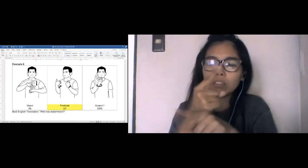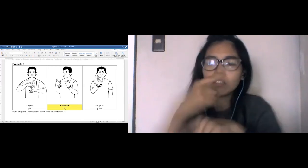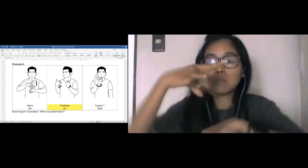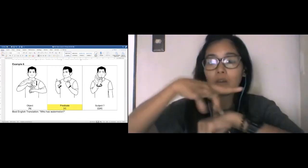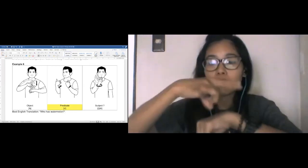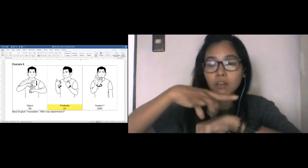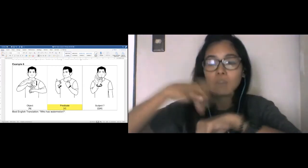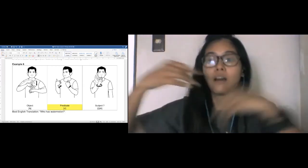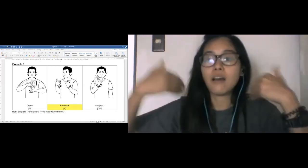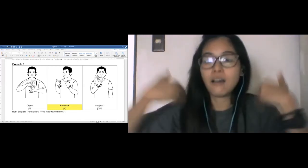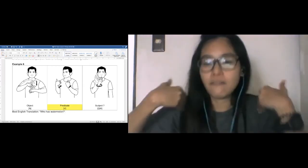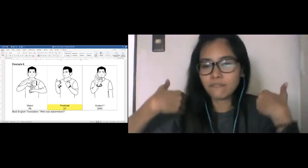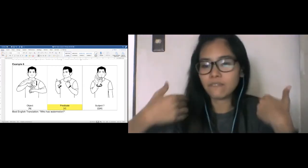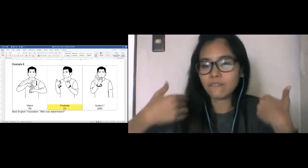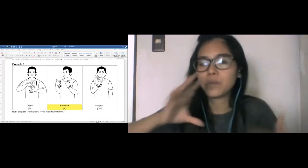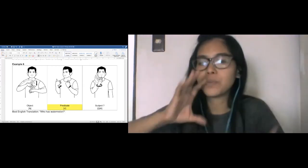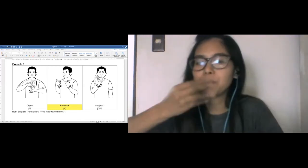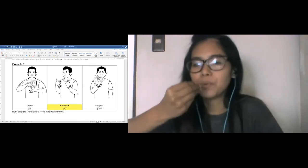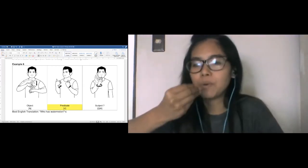So we don't put the NMS here.